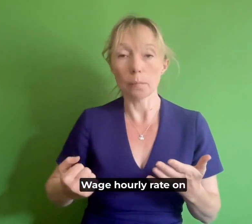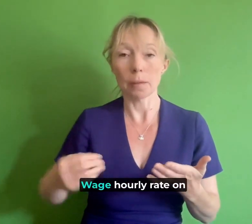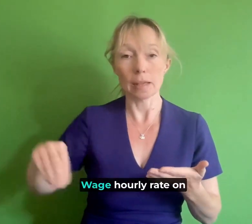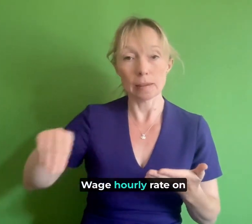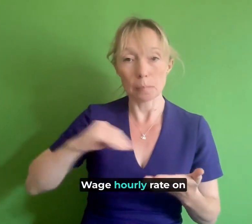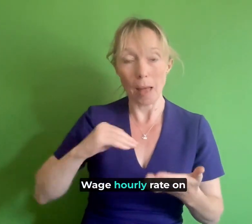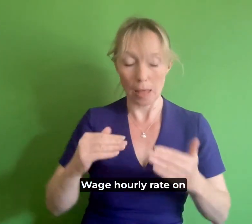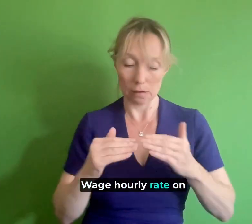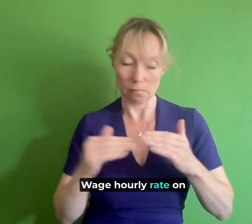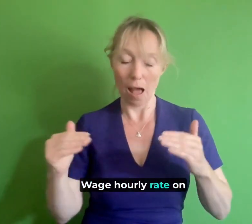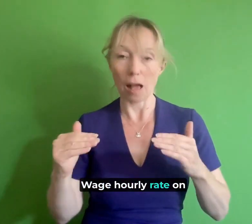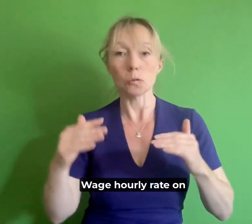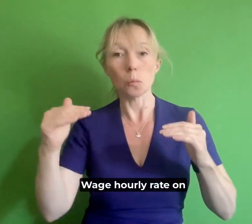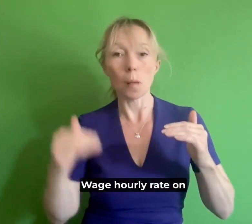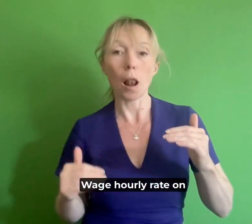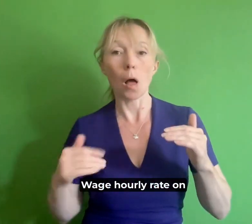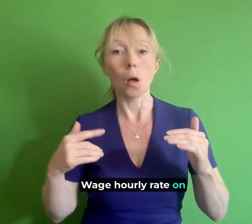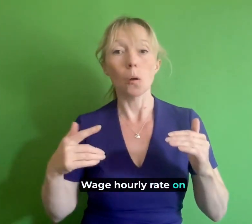wage hourly rate on